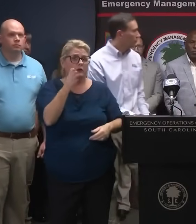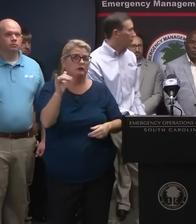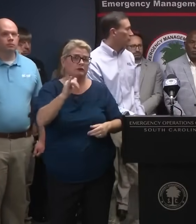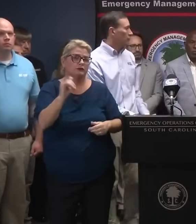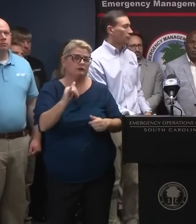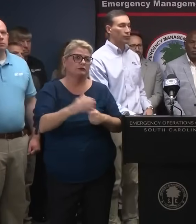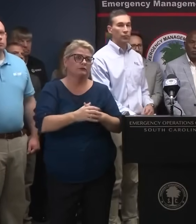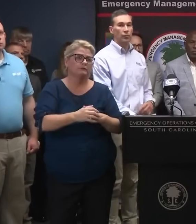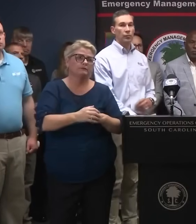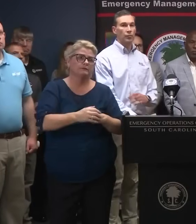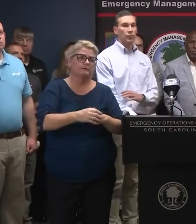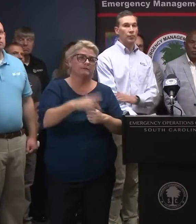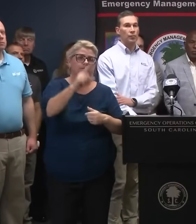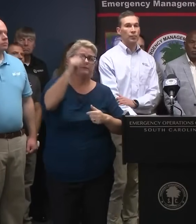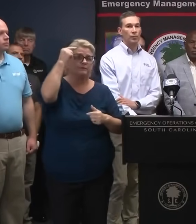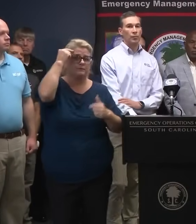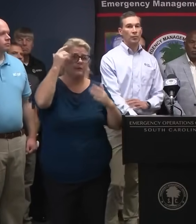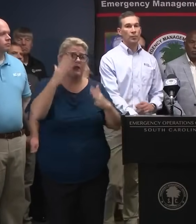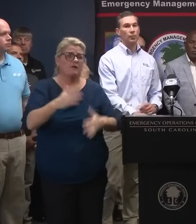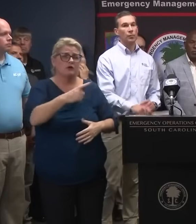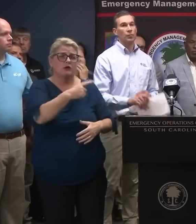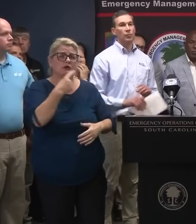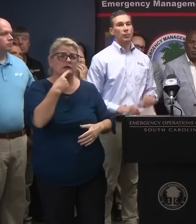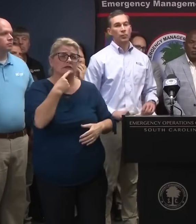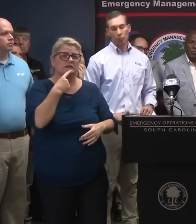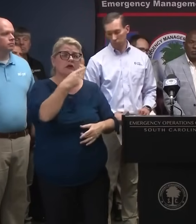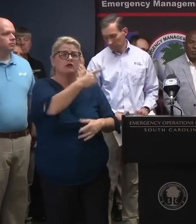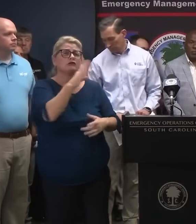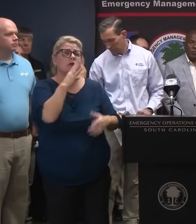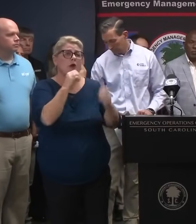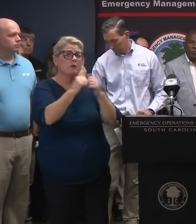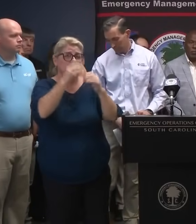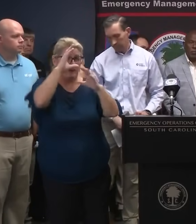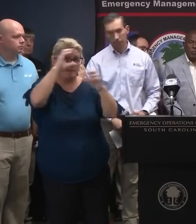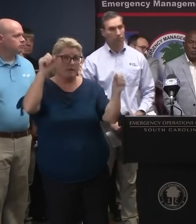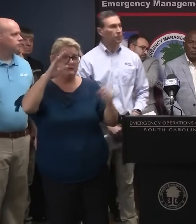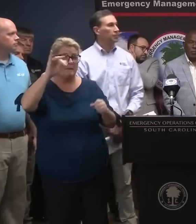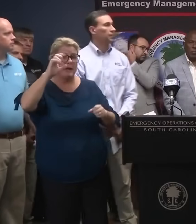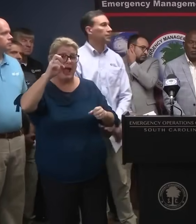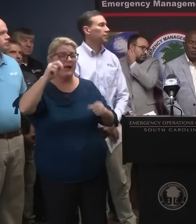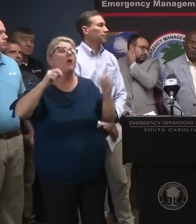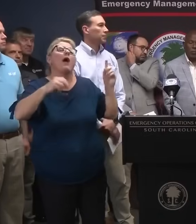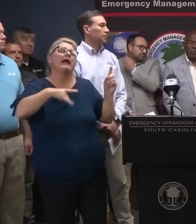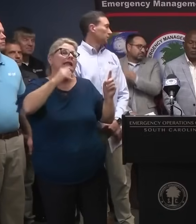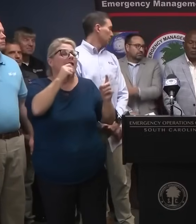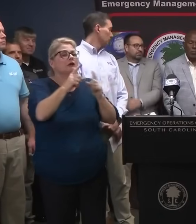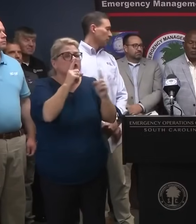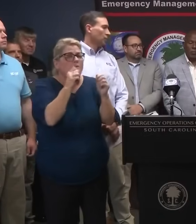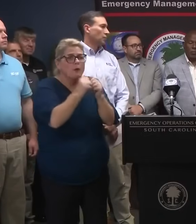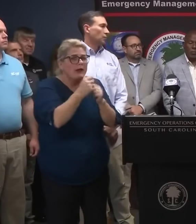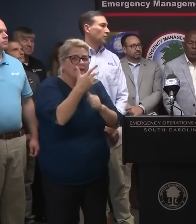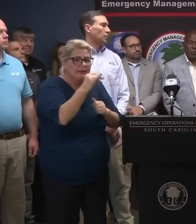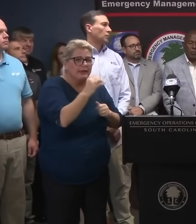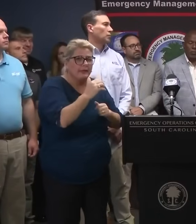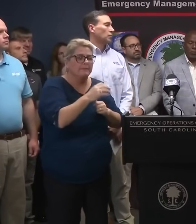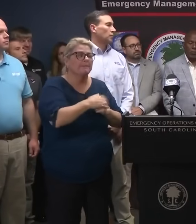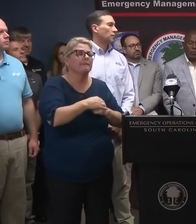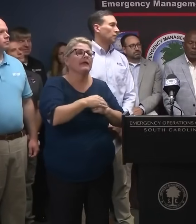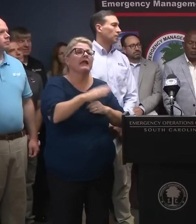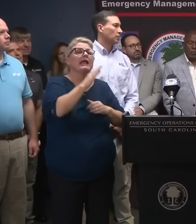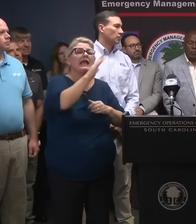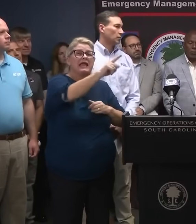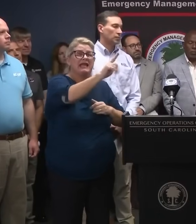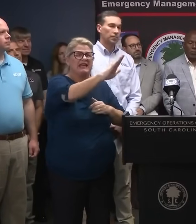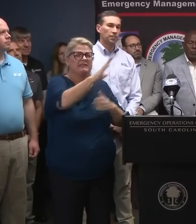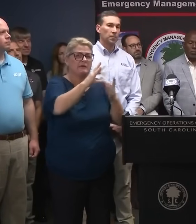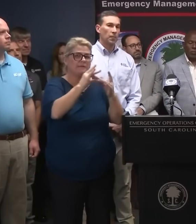Yes. Governor, you mentioned that you spoke with President Biden yesterday. Well, I didn't speak with him. His message